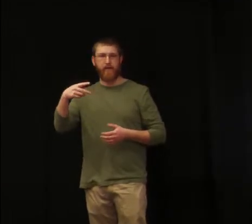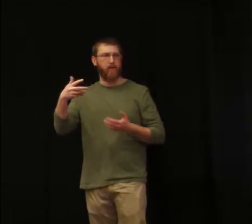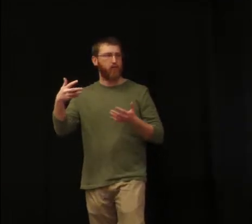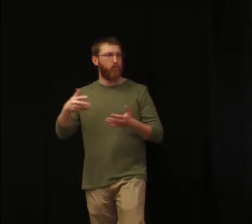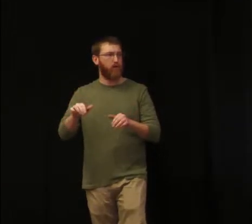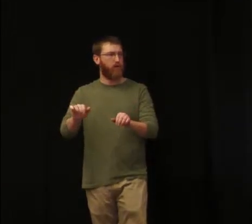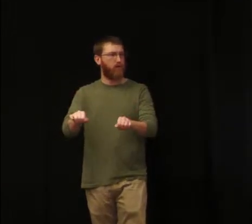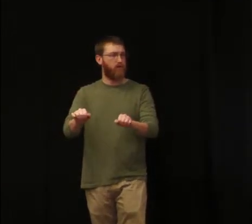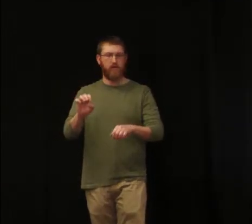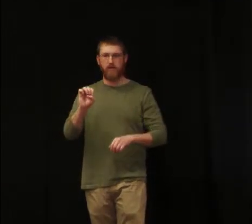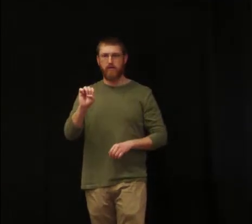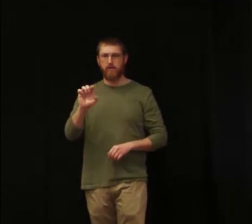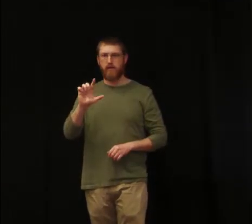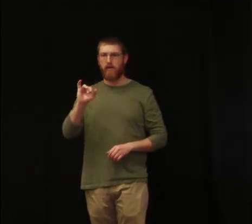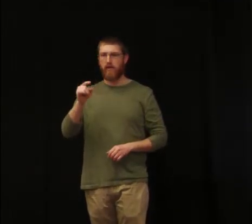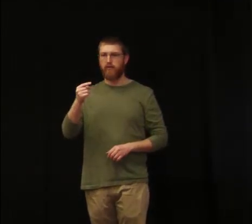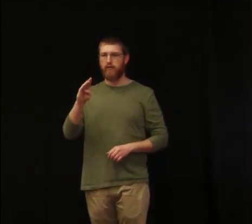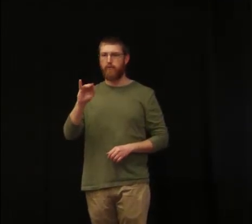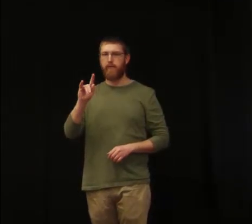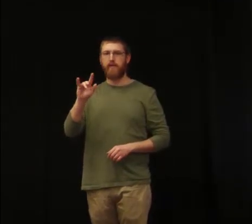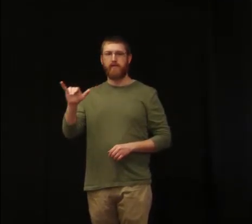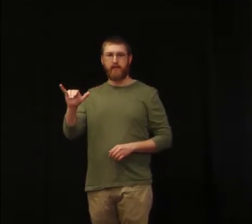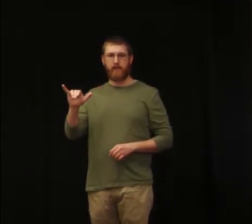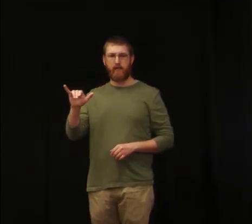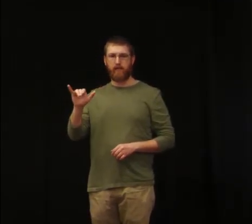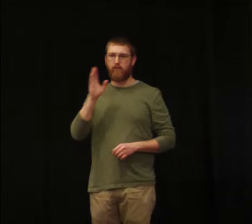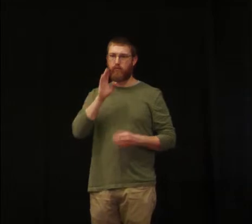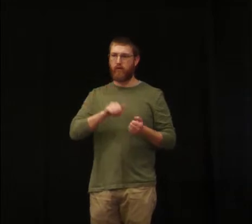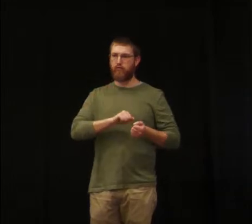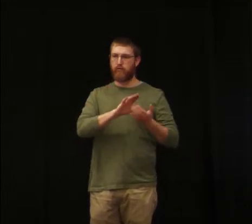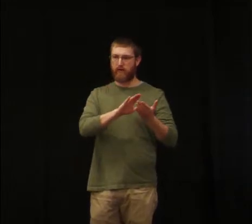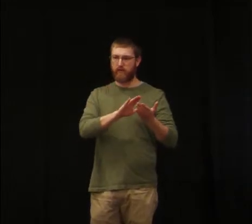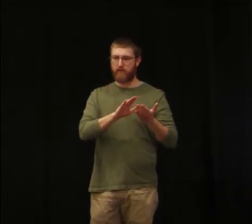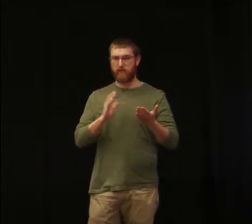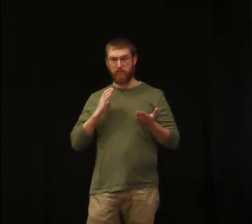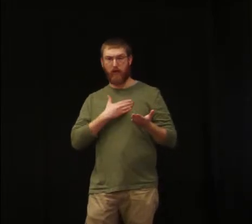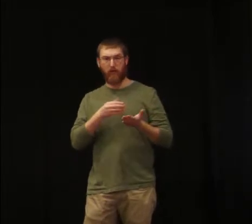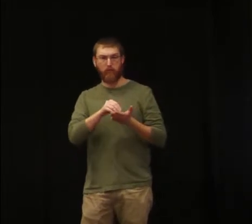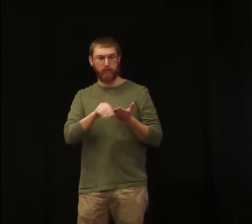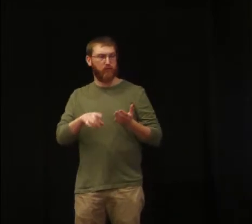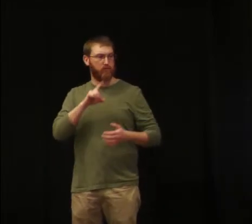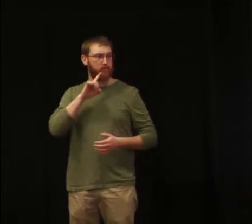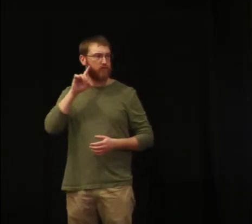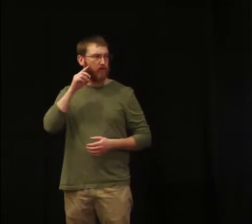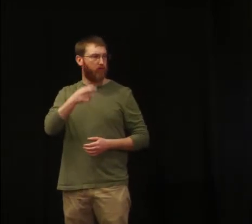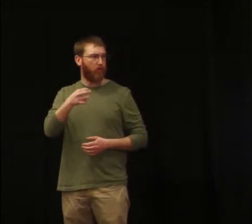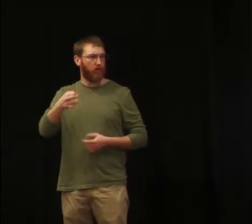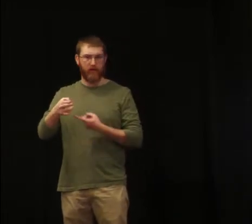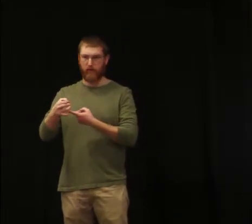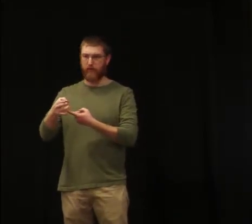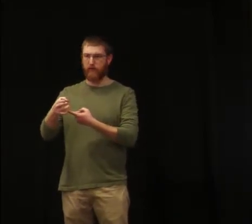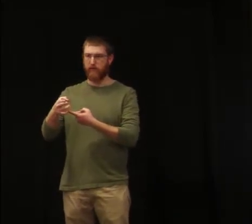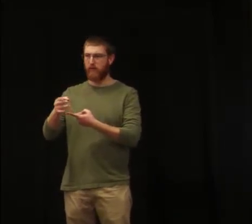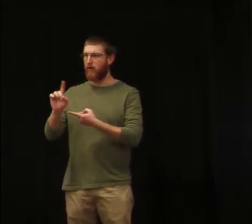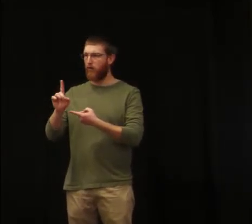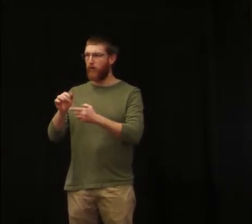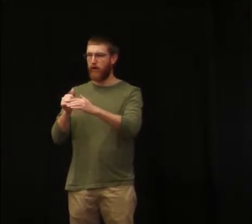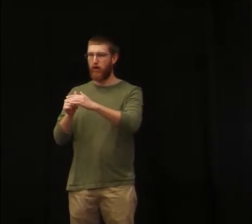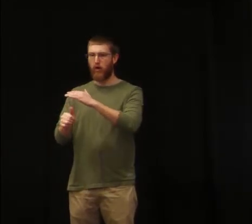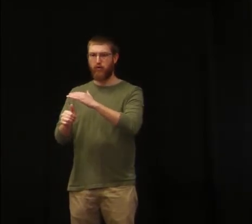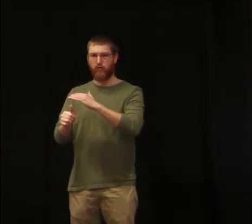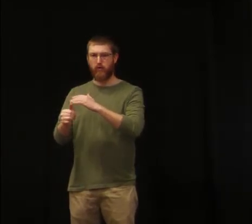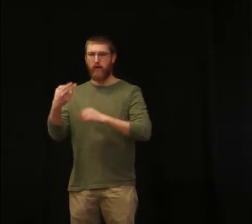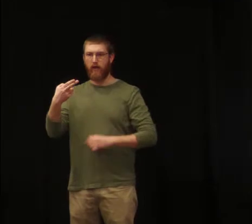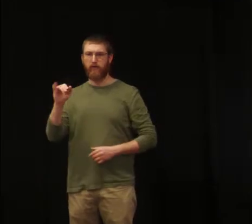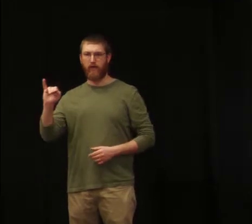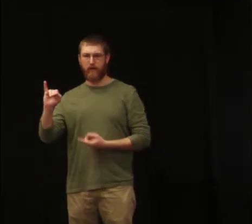the present levels we're going to address. So if you have a student who is deaf or hard of hearing, they should be eligible under a